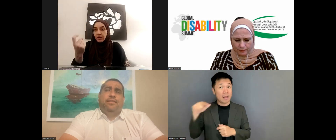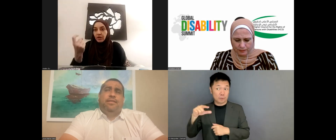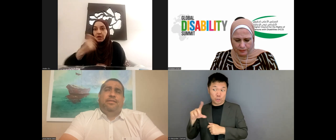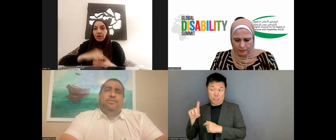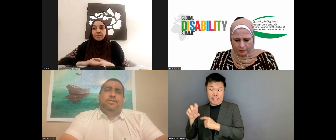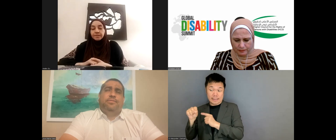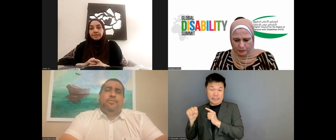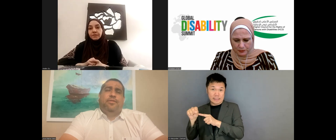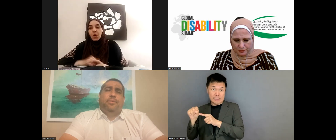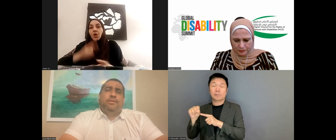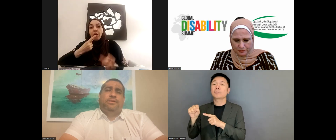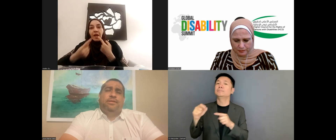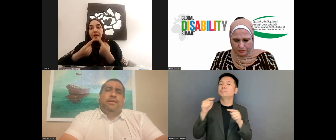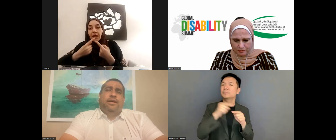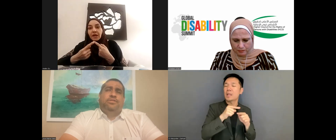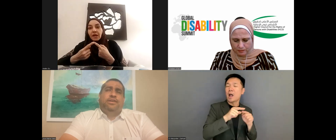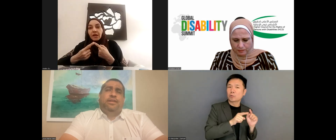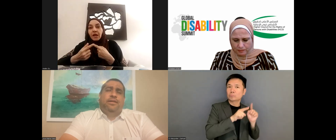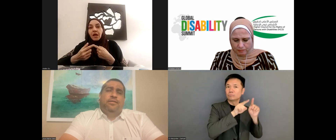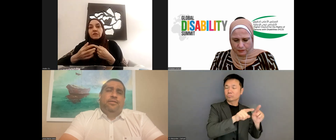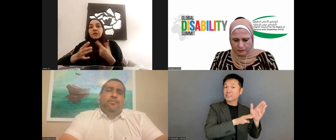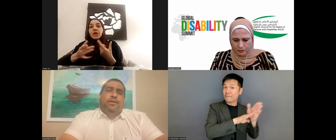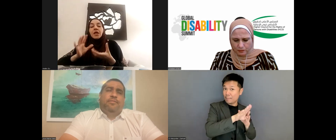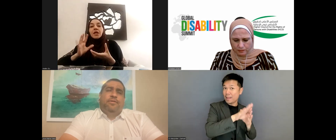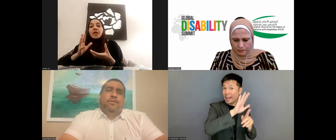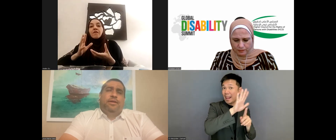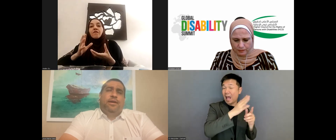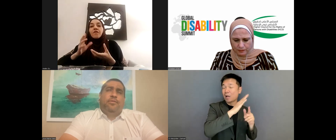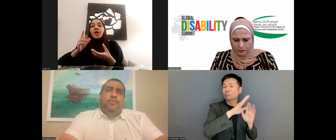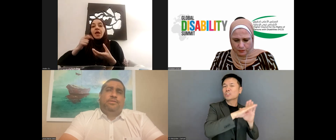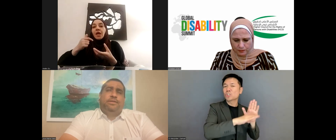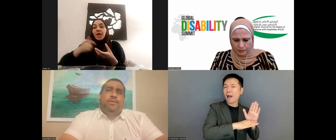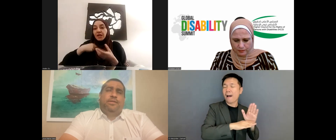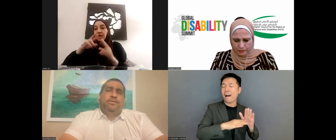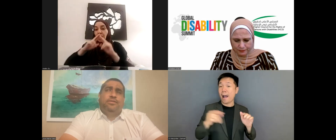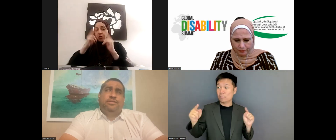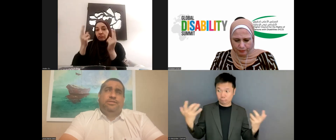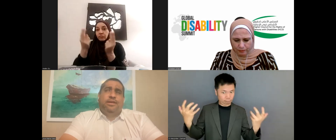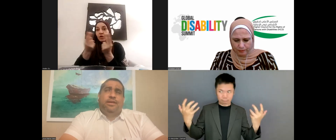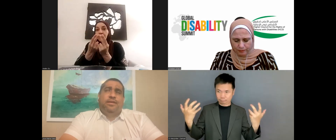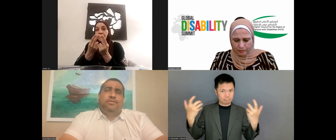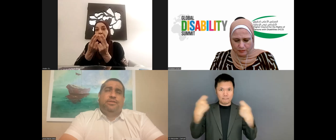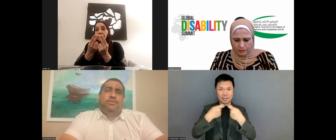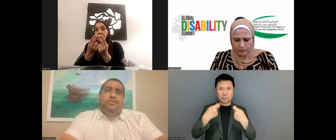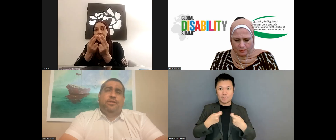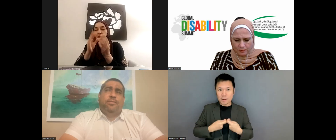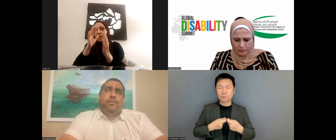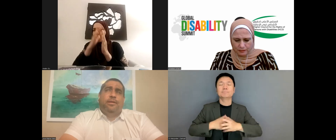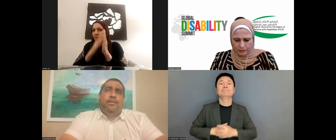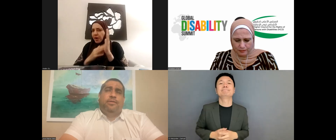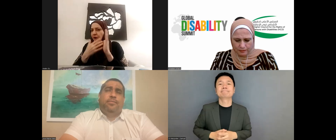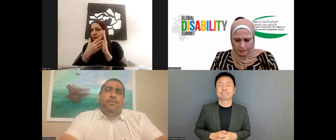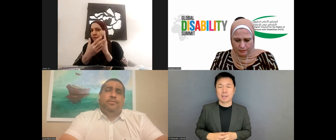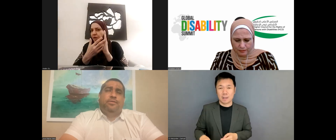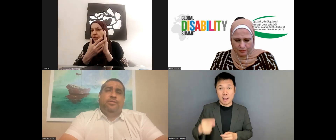Summit and the Sustainable Development Agenda. We have heard how the summit is not just an international